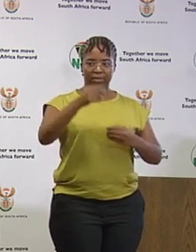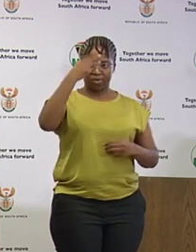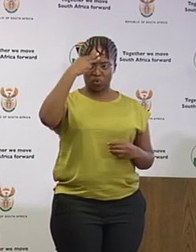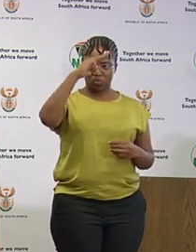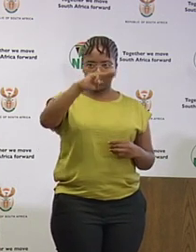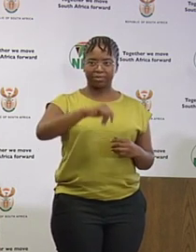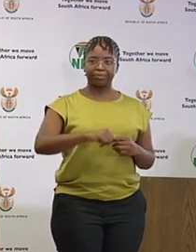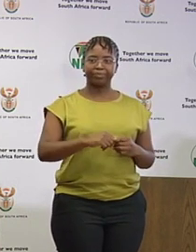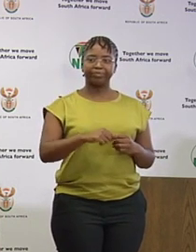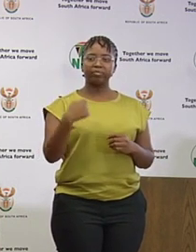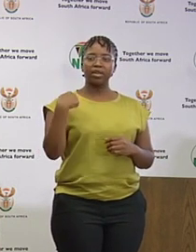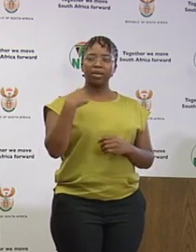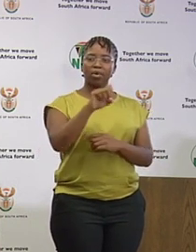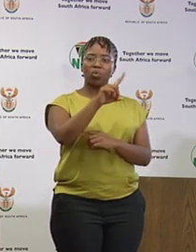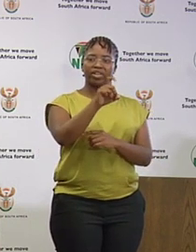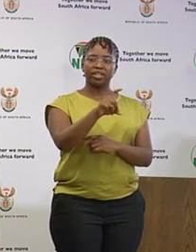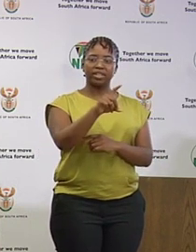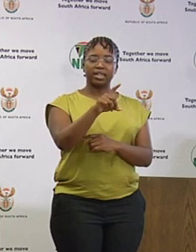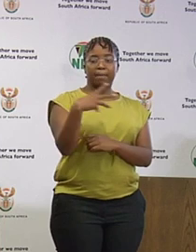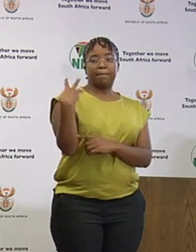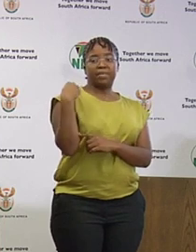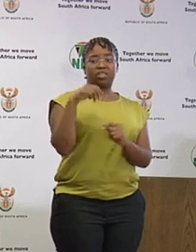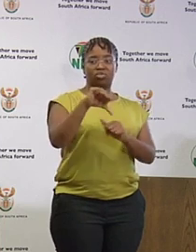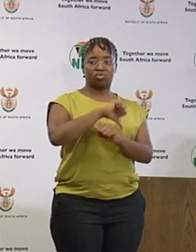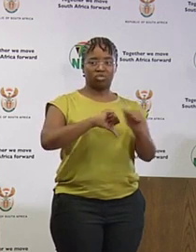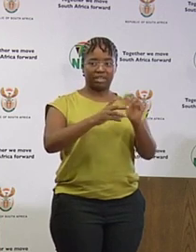the Minister of Social Development.